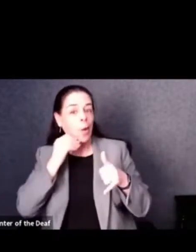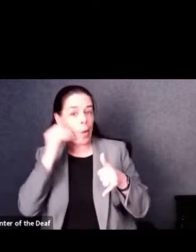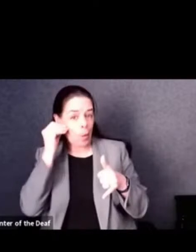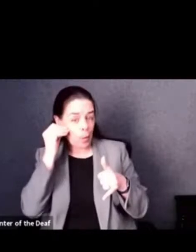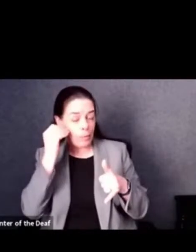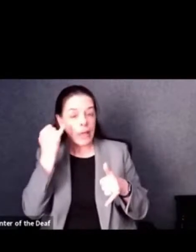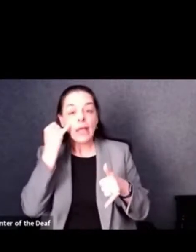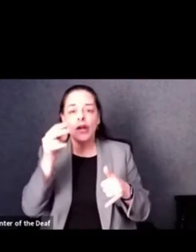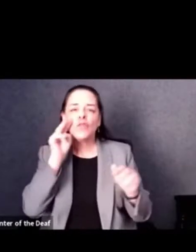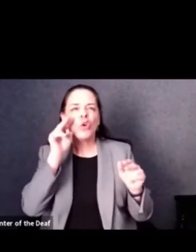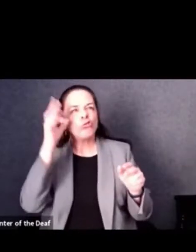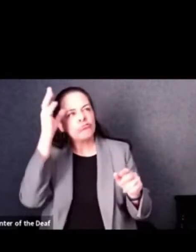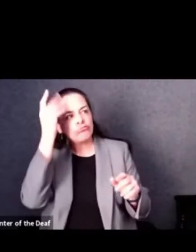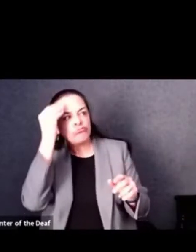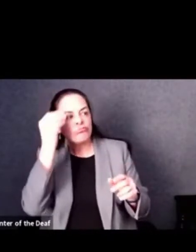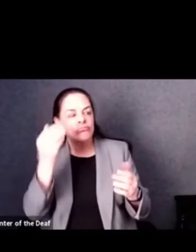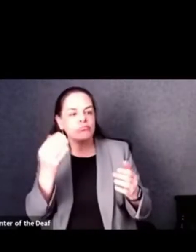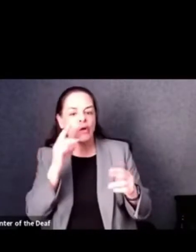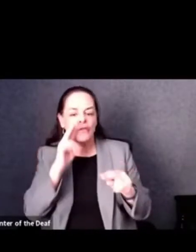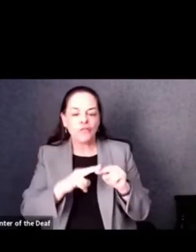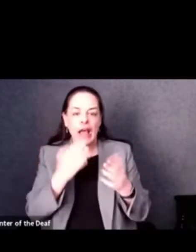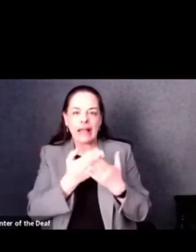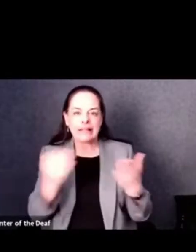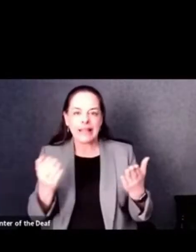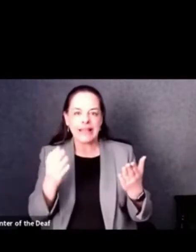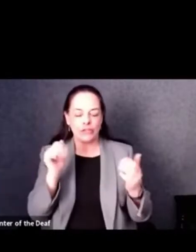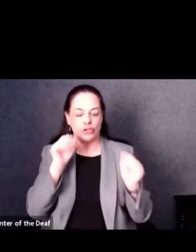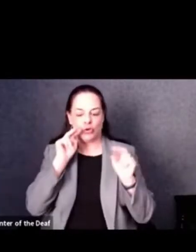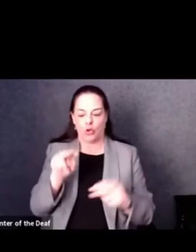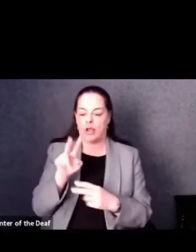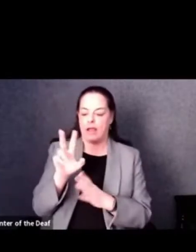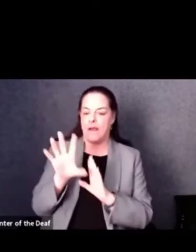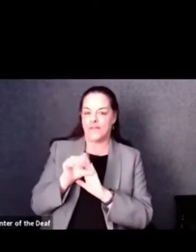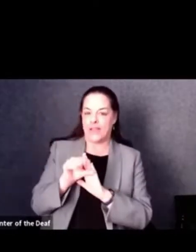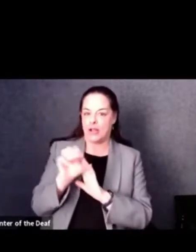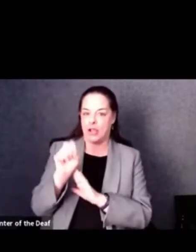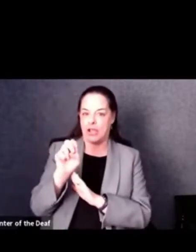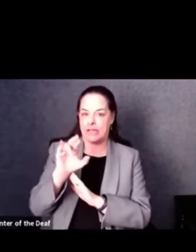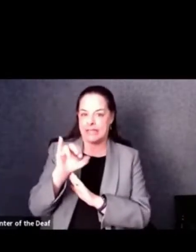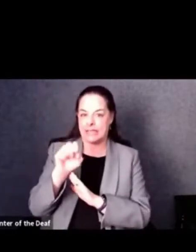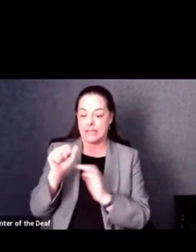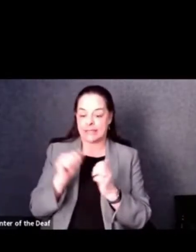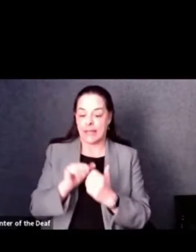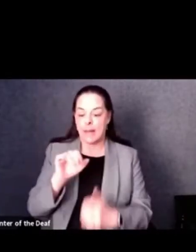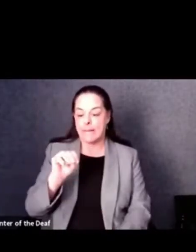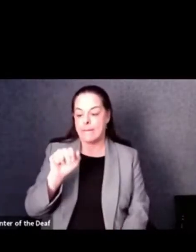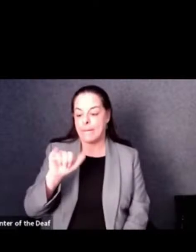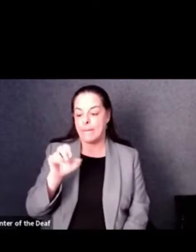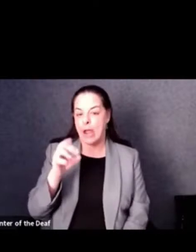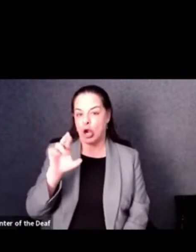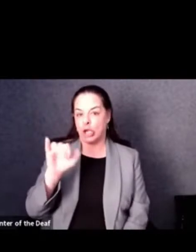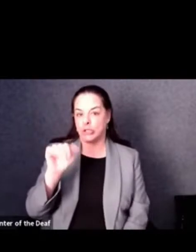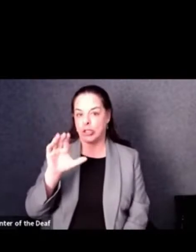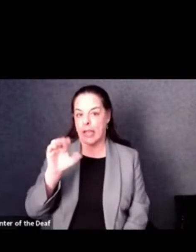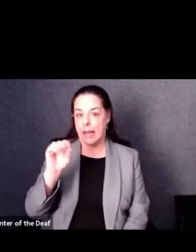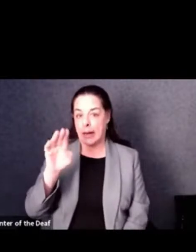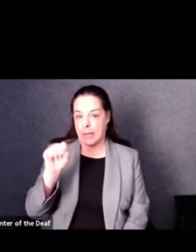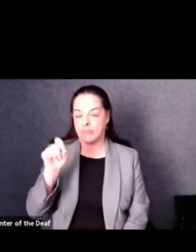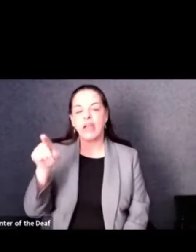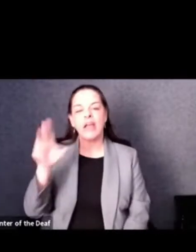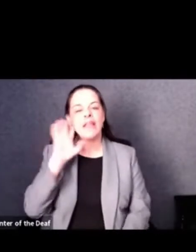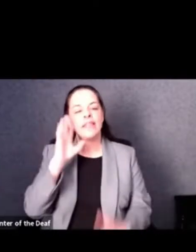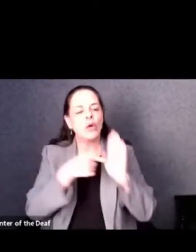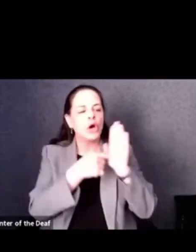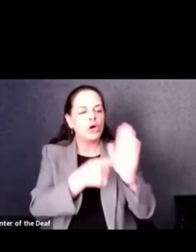family next week, check out the video series Mayor Jacobs is doing with Visit Knoxville. They are highlighting places like